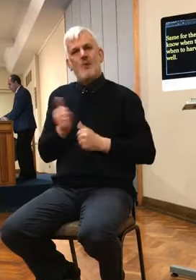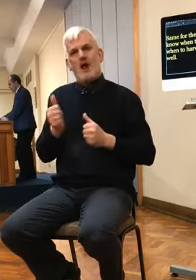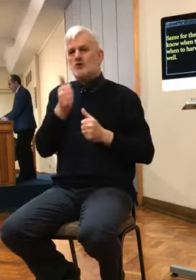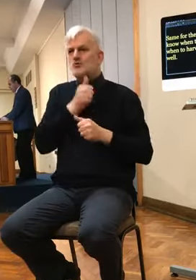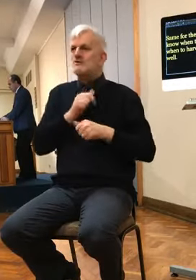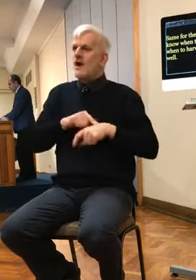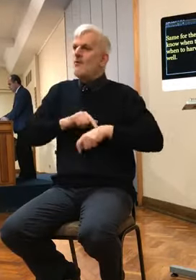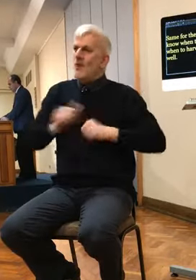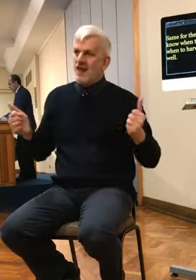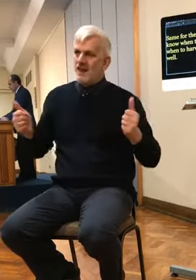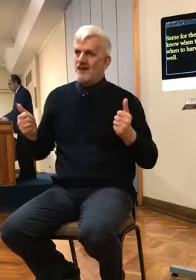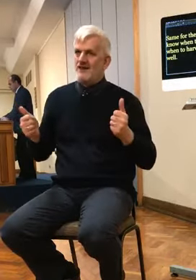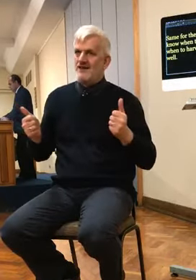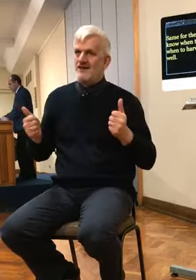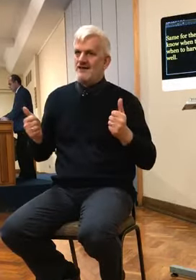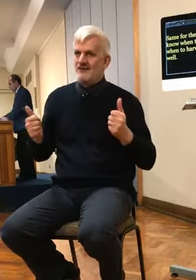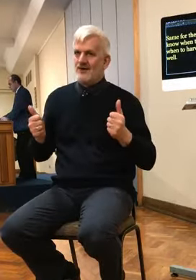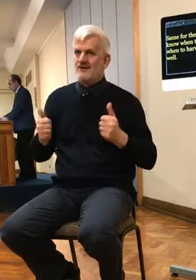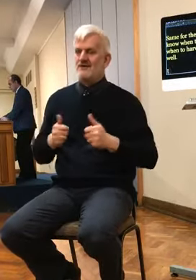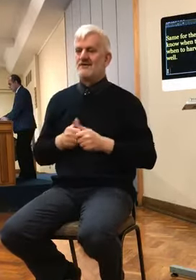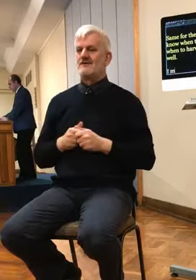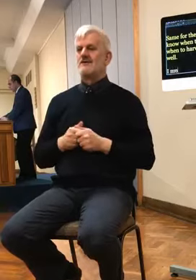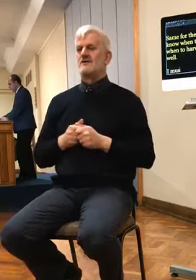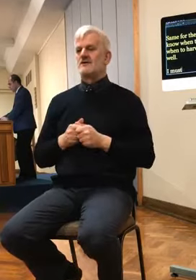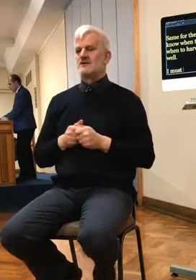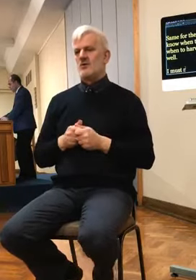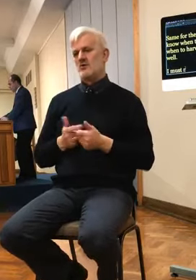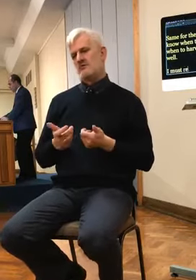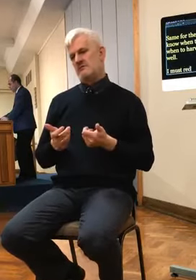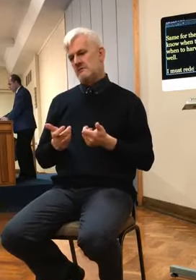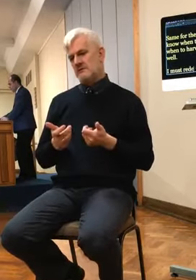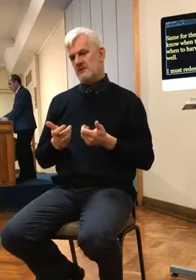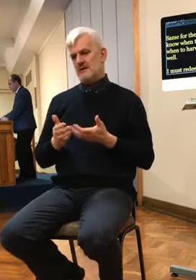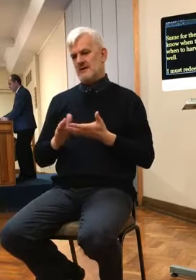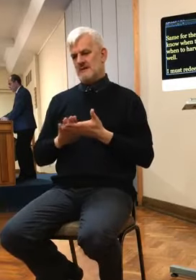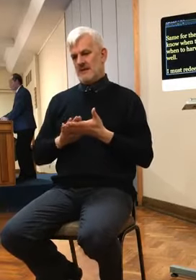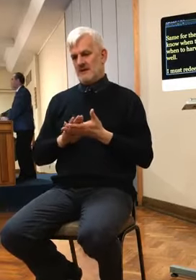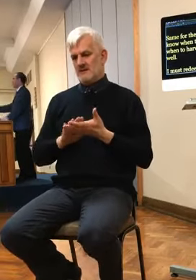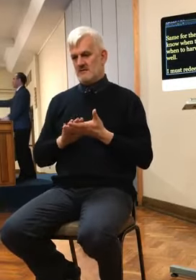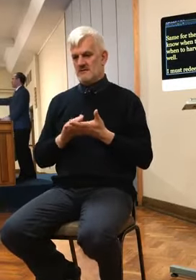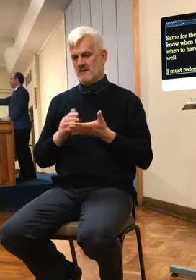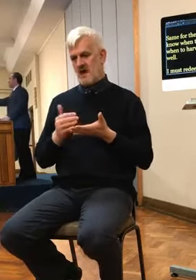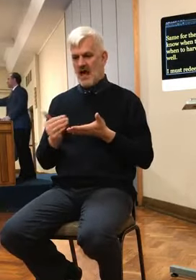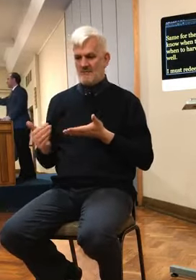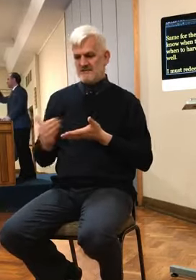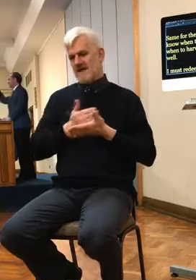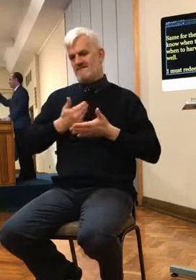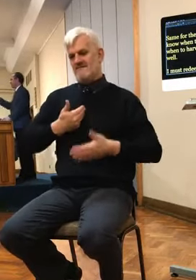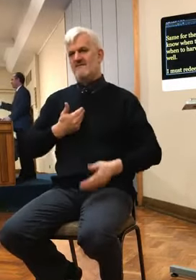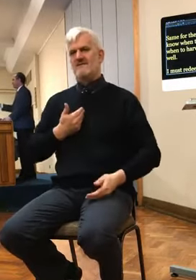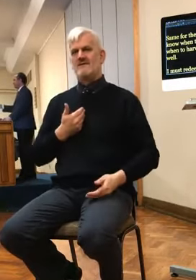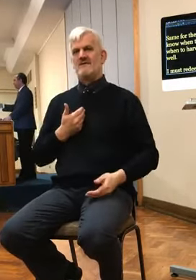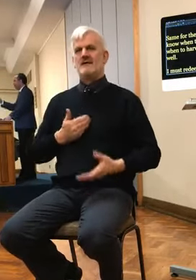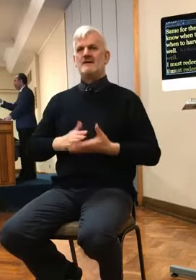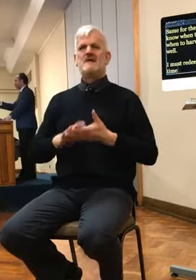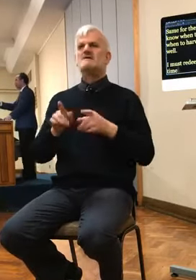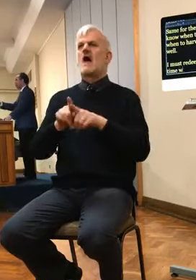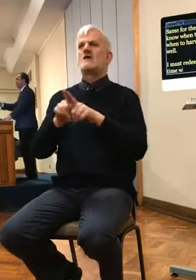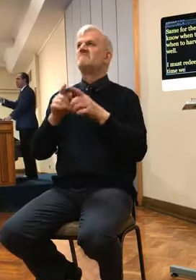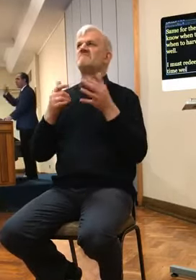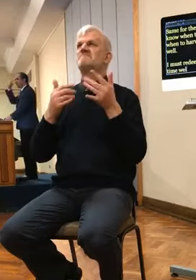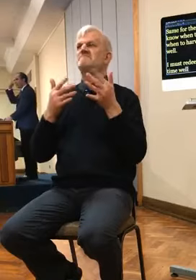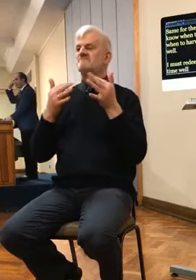time is to be redeemed. It is not a help yourself commodity, not just there to take. You have